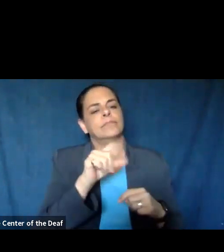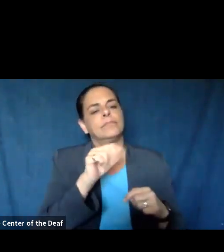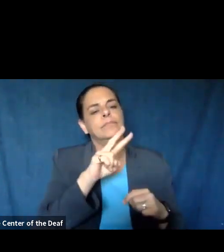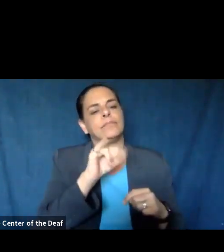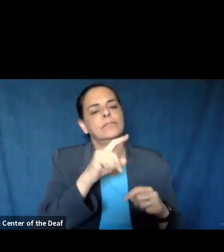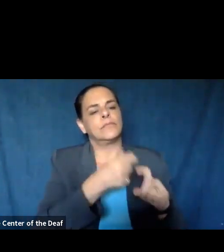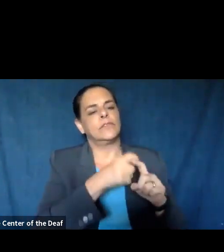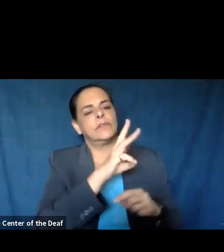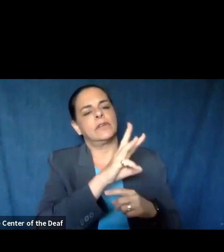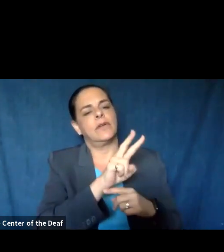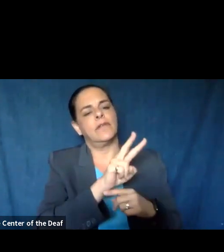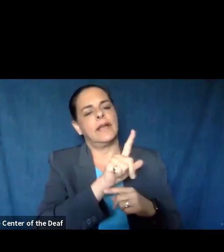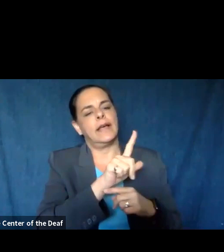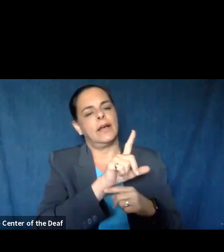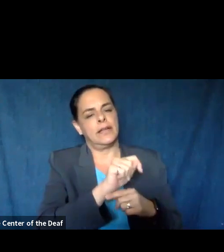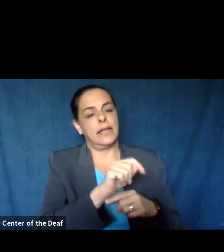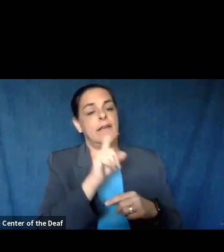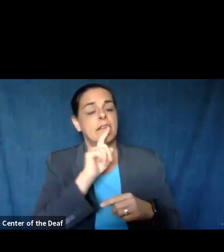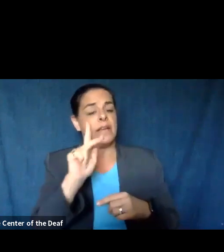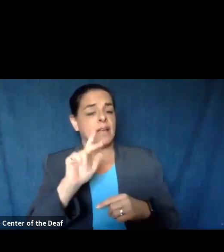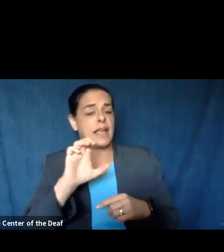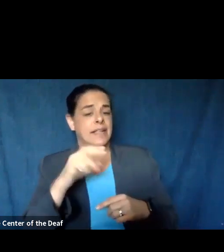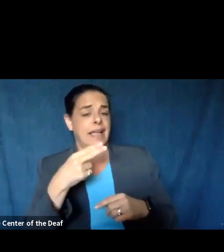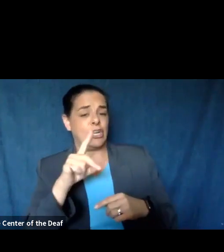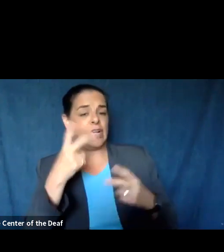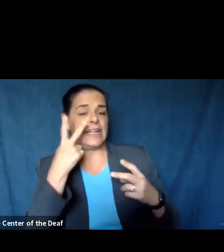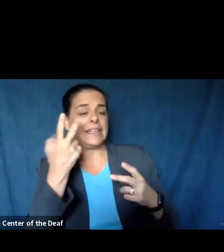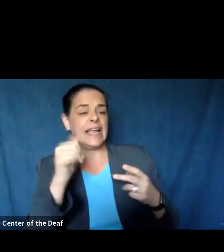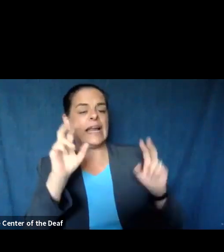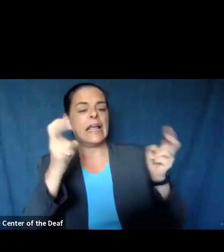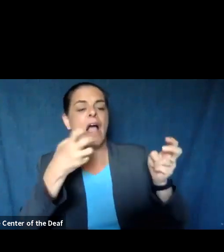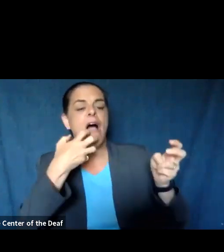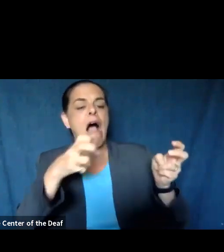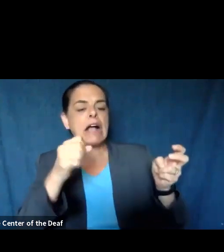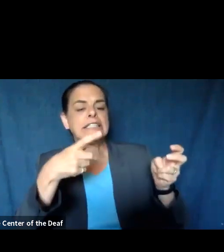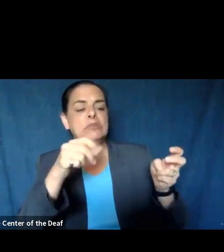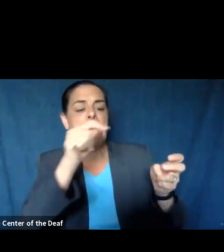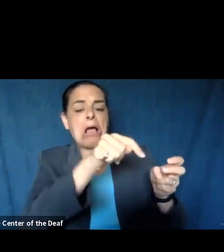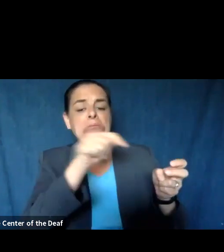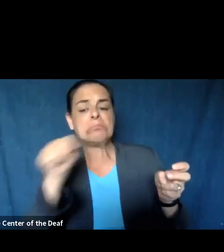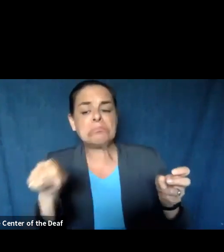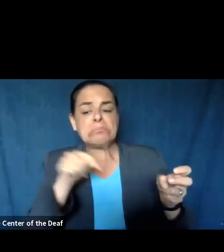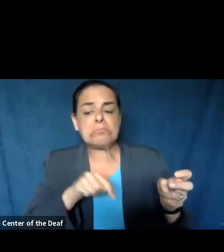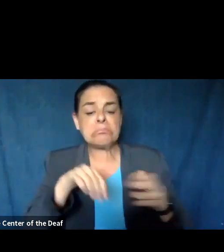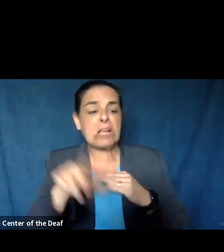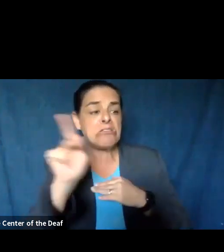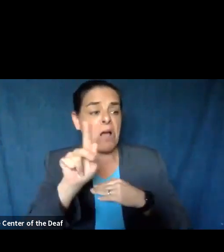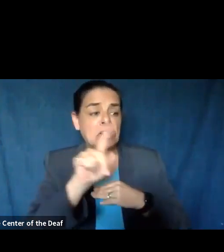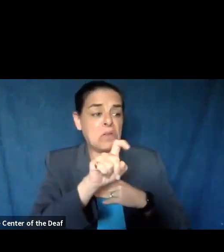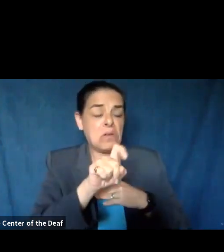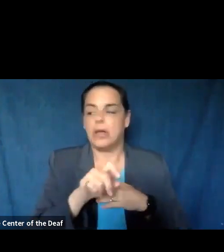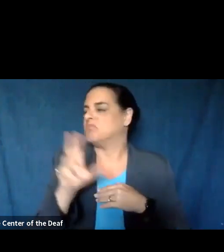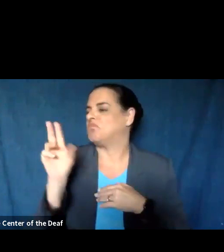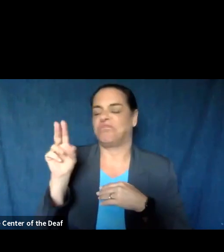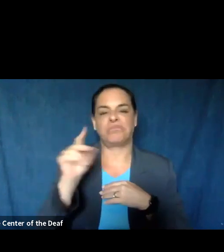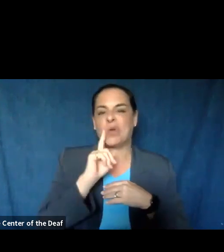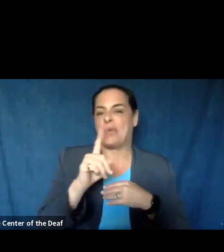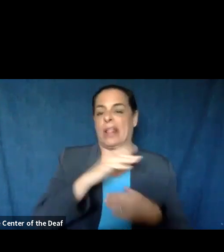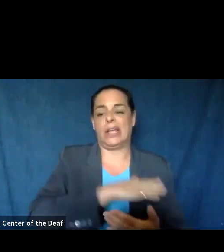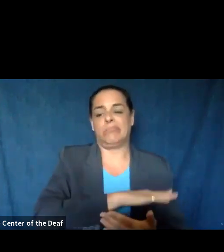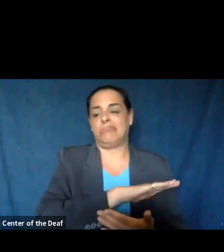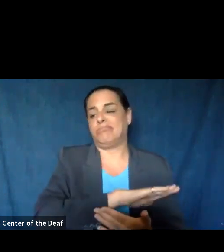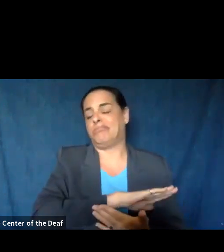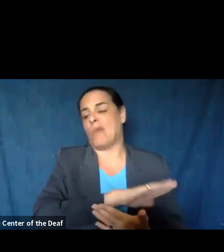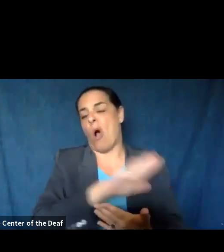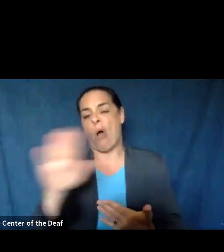WVLT, is KCHD seeing any hotspot areas of Knox County? We're not at this point. It's really across the board. So there's